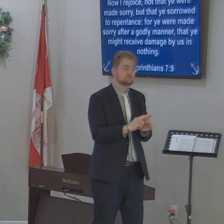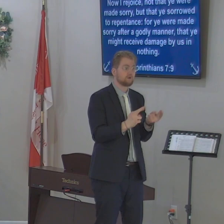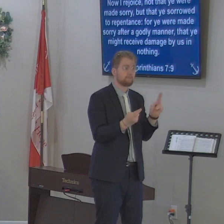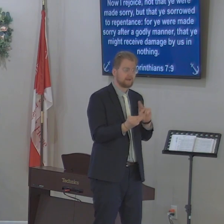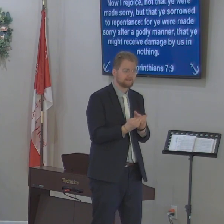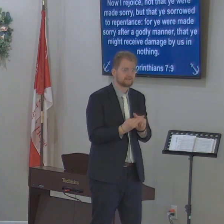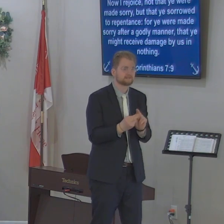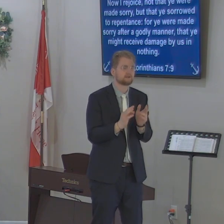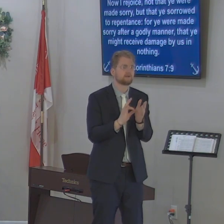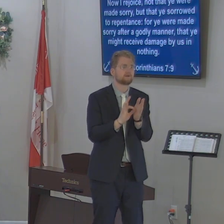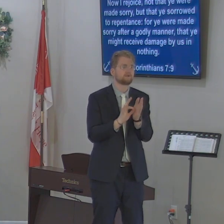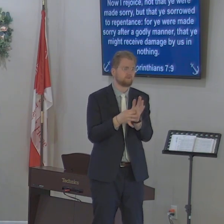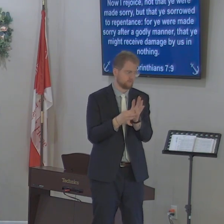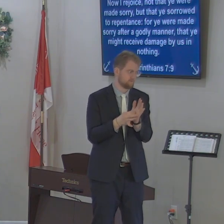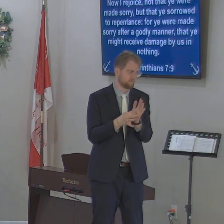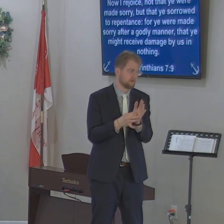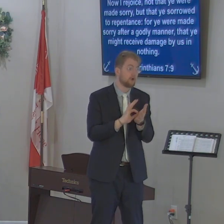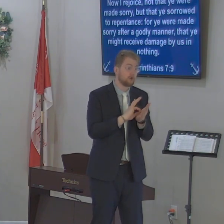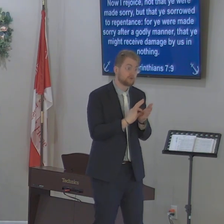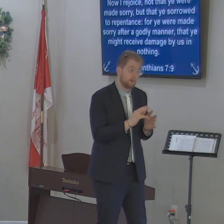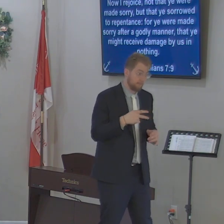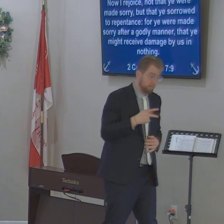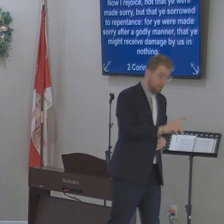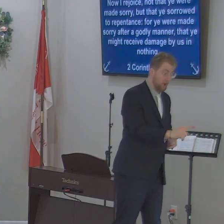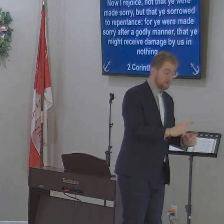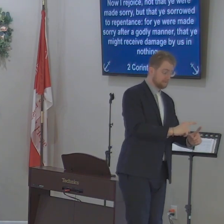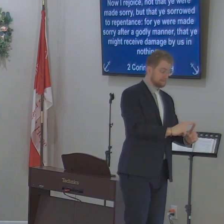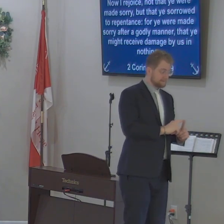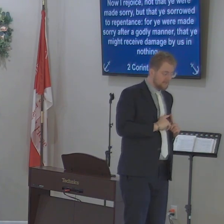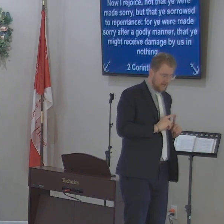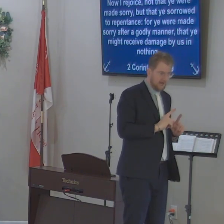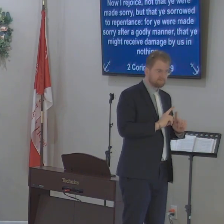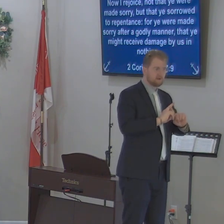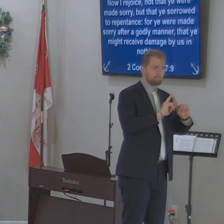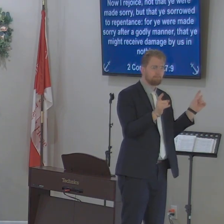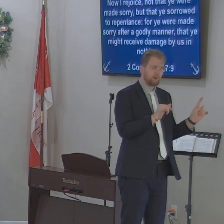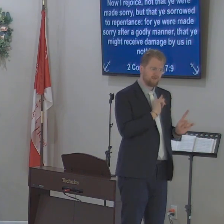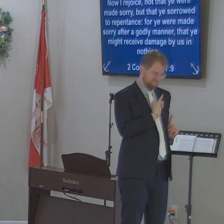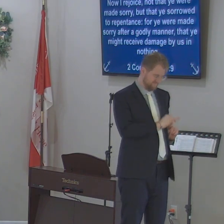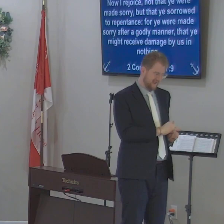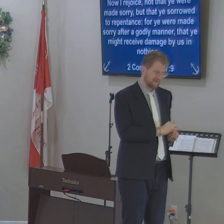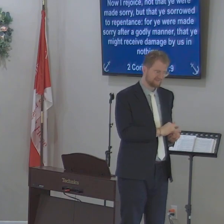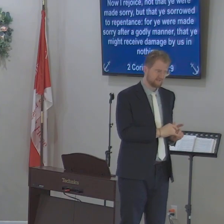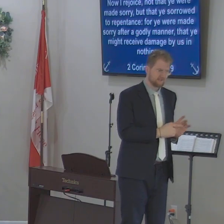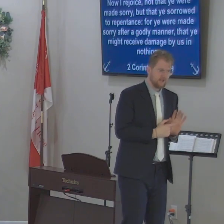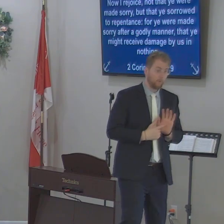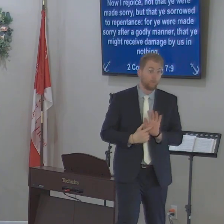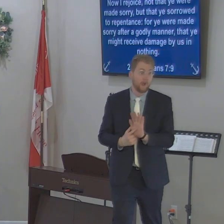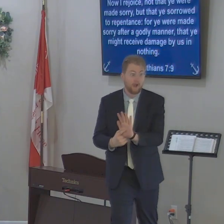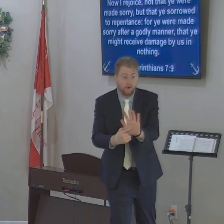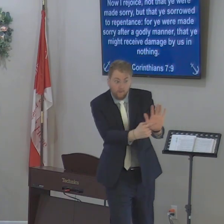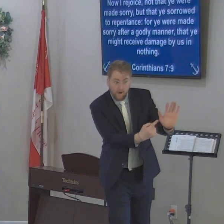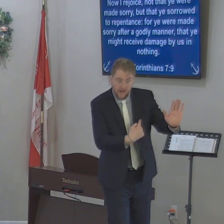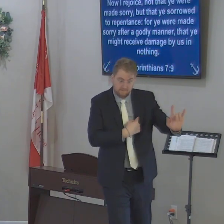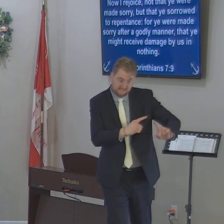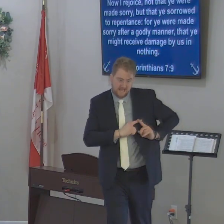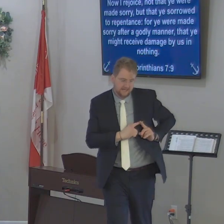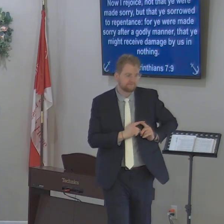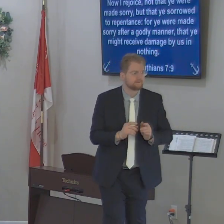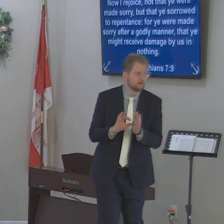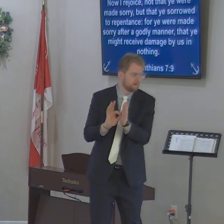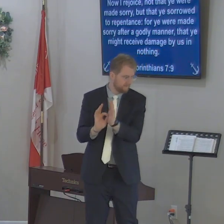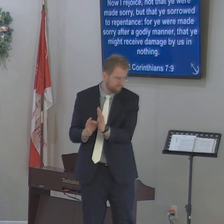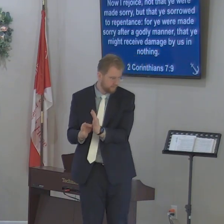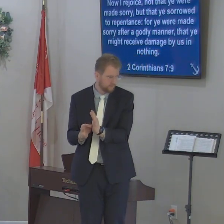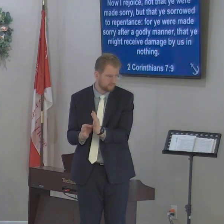pricked in his heart. And it's a very, very interesting thought for the purpose of why we see Because he wants to change his behavior. He wants to get him to